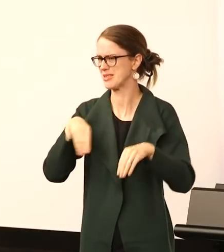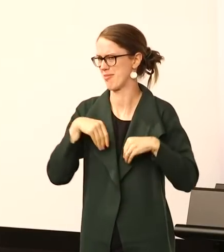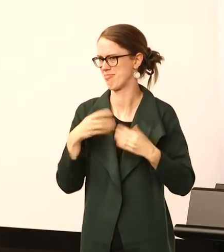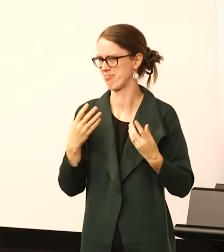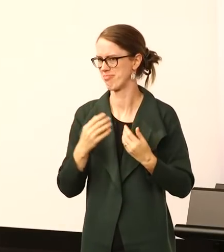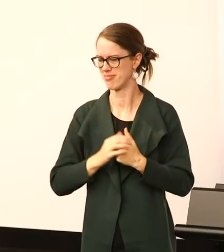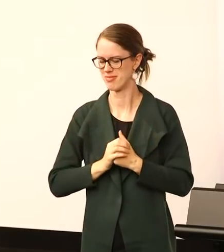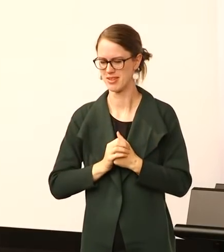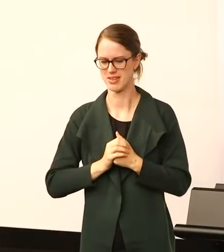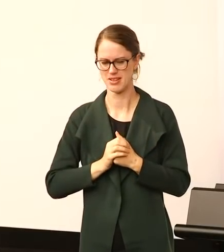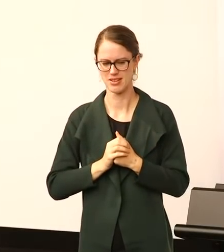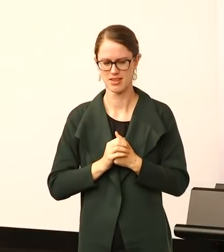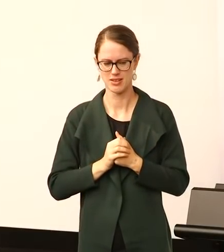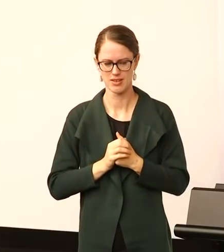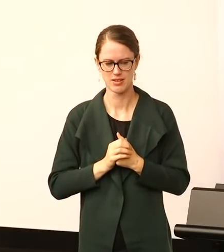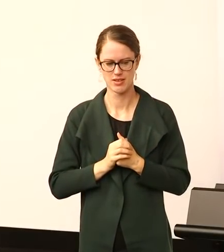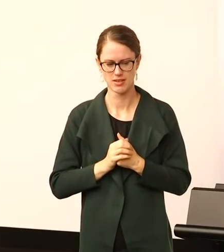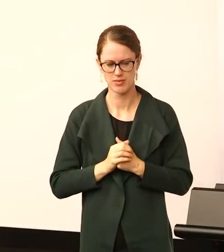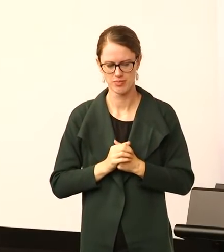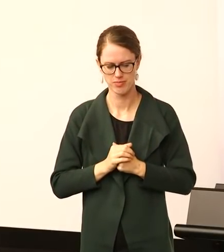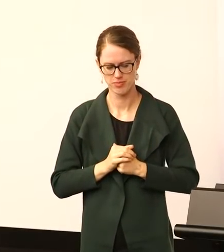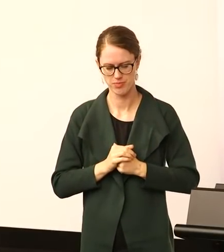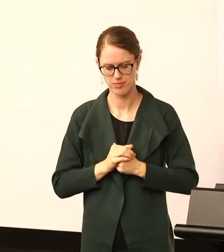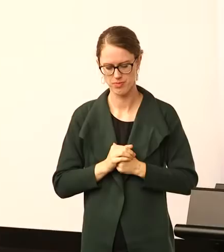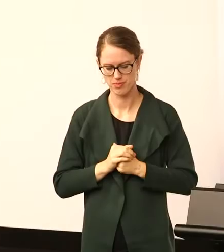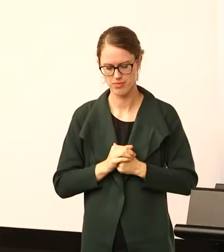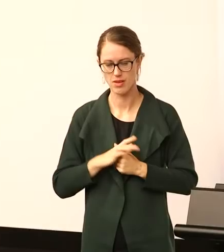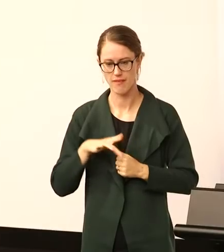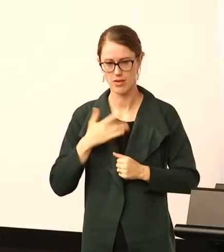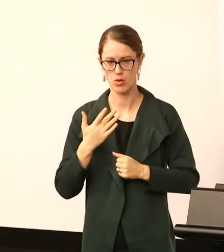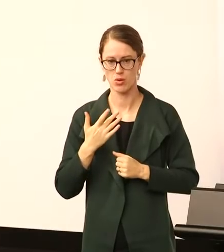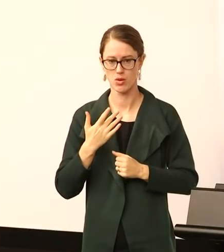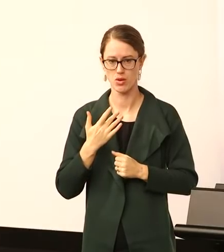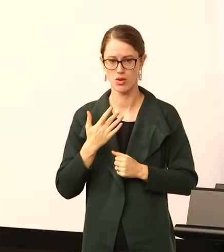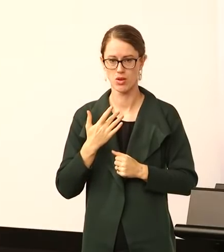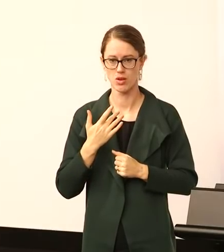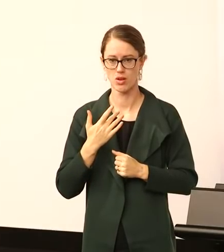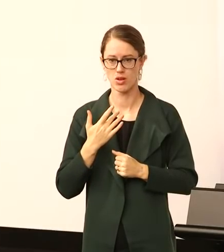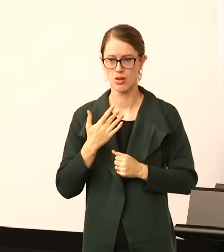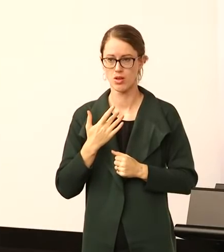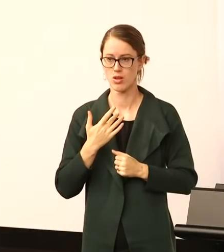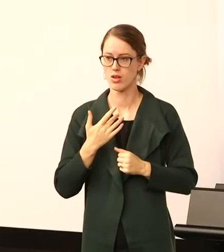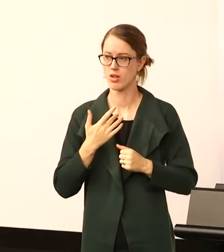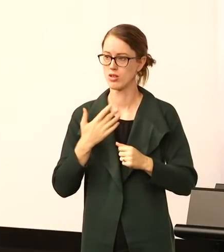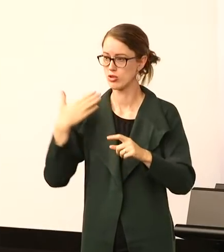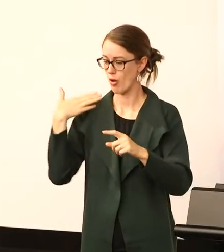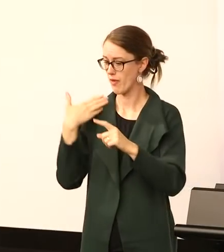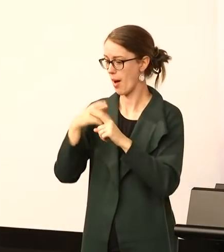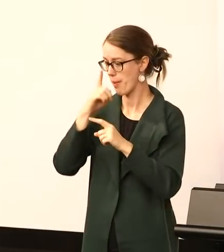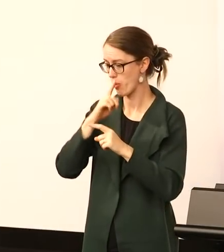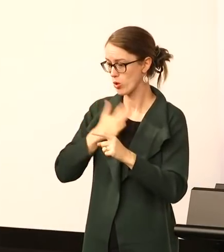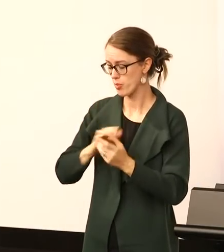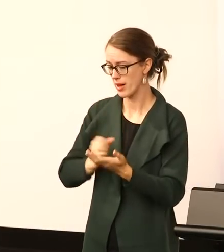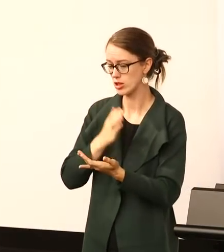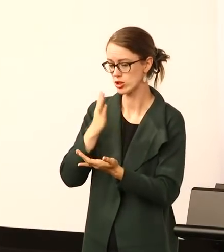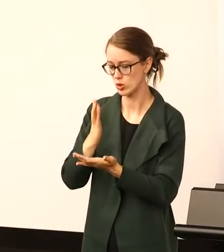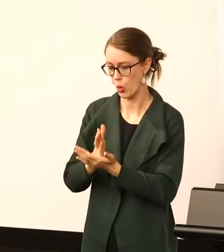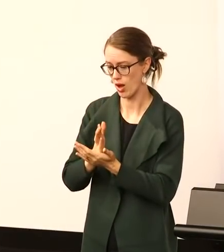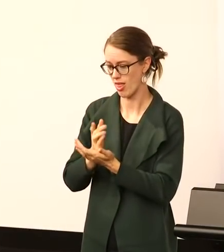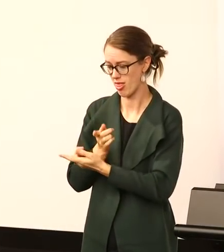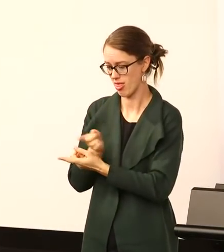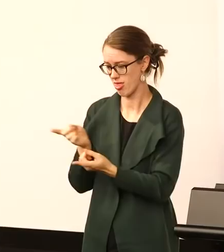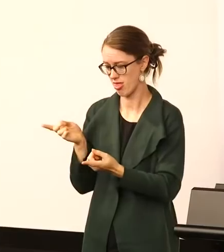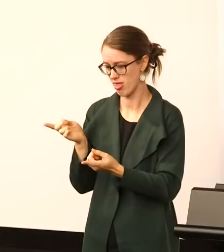COVID-19. And I imagine that everybody, just as they have in our efforts to date, will be keen to ensure that both